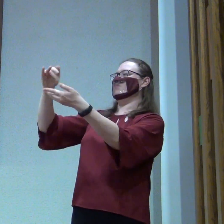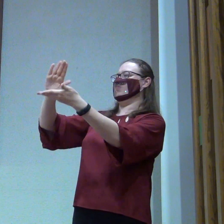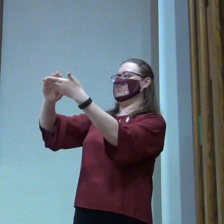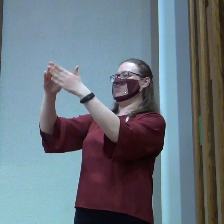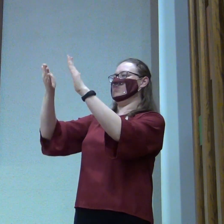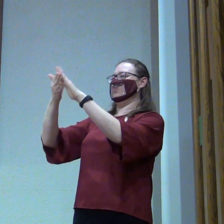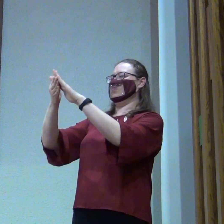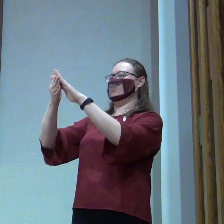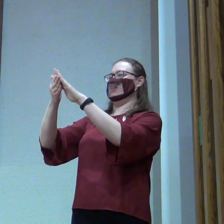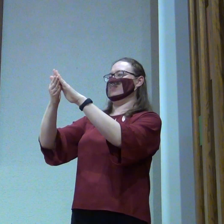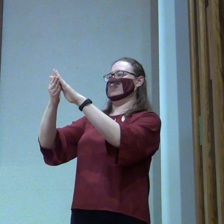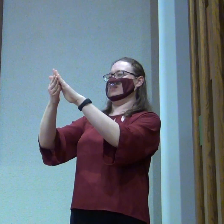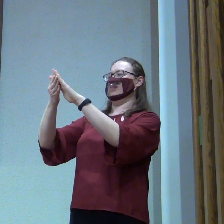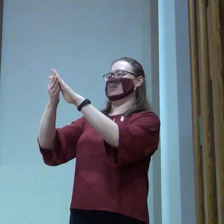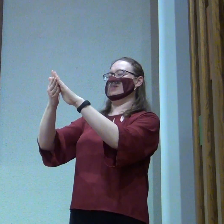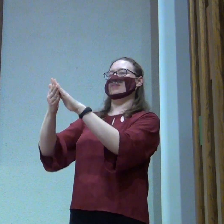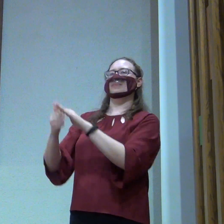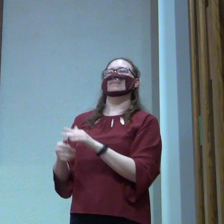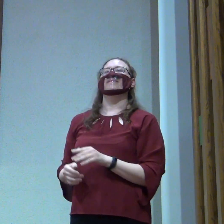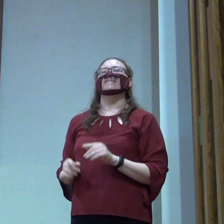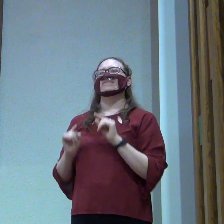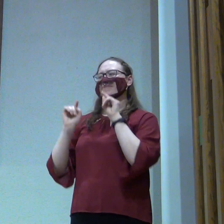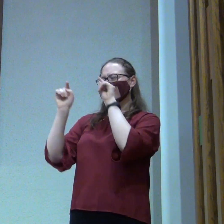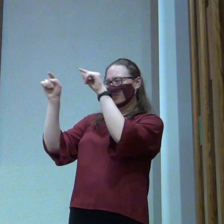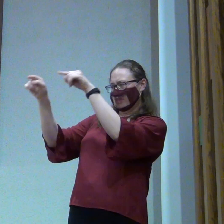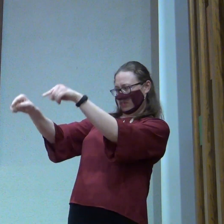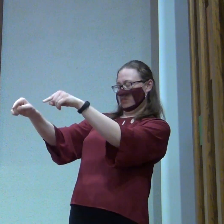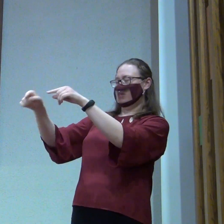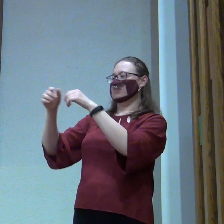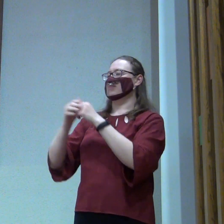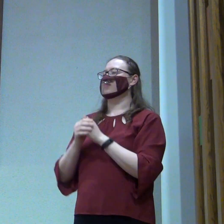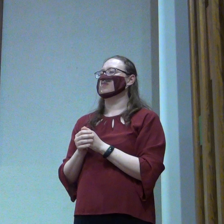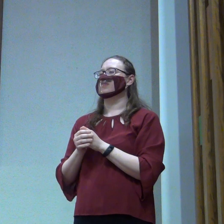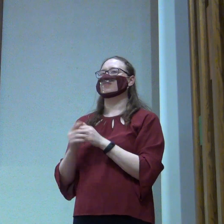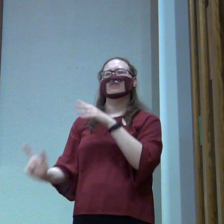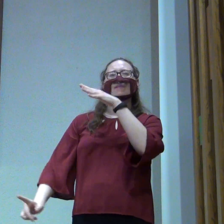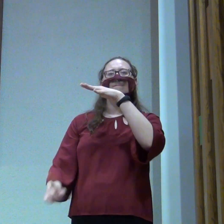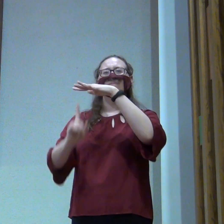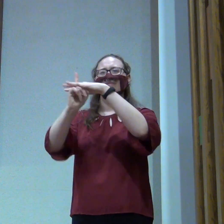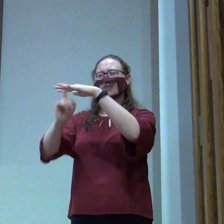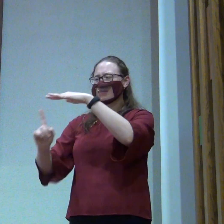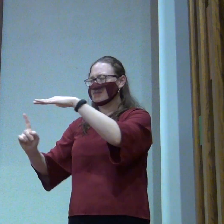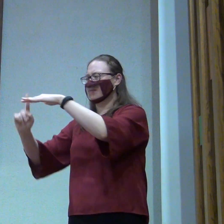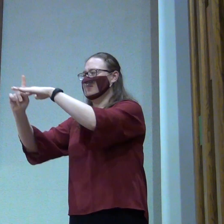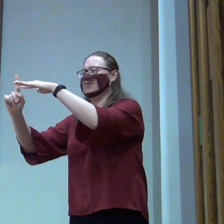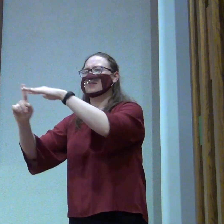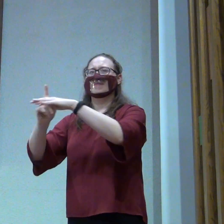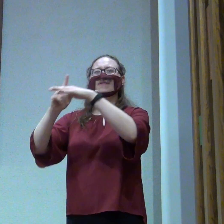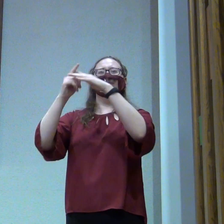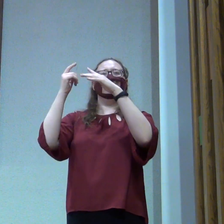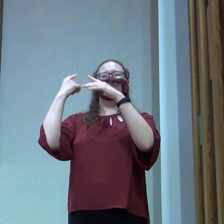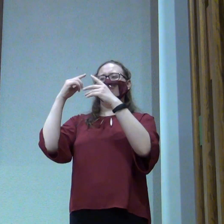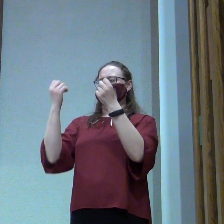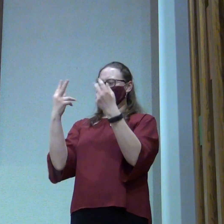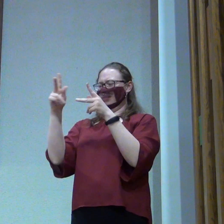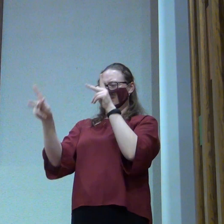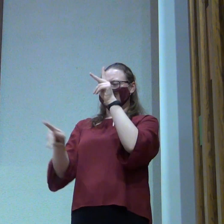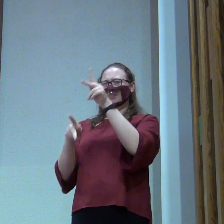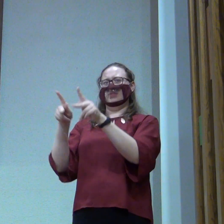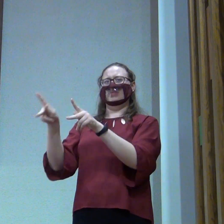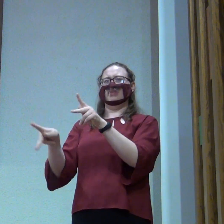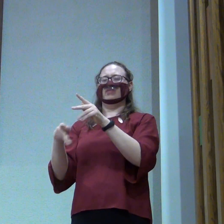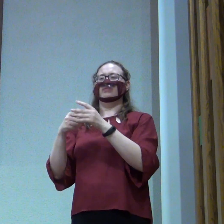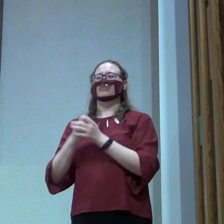Jesus' resurrection, they went into the holy city and appeared to many people.